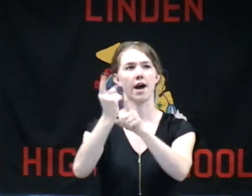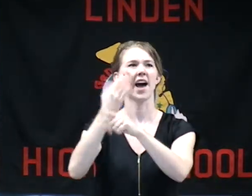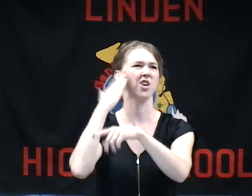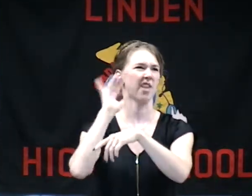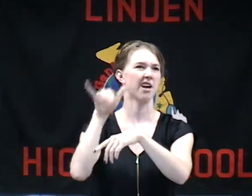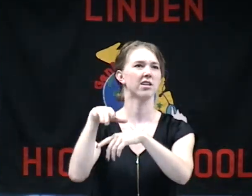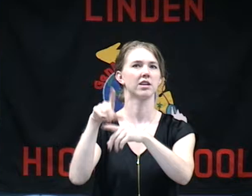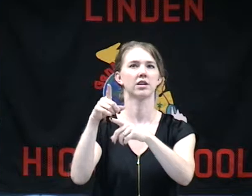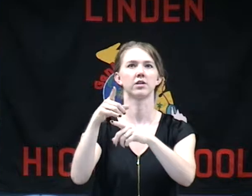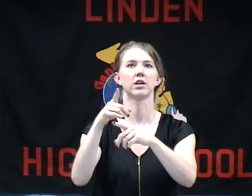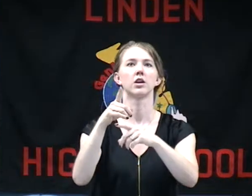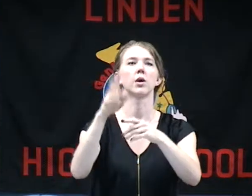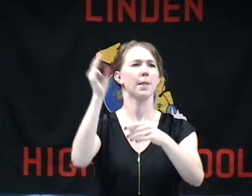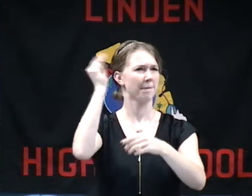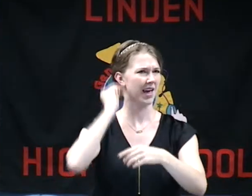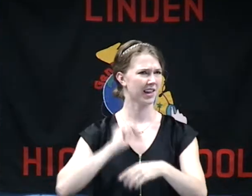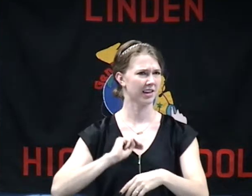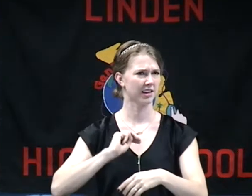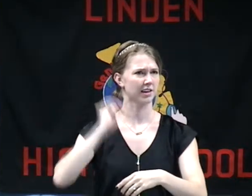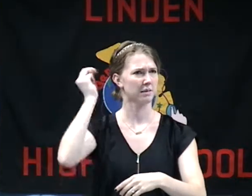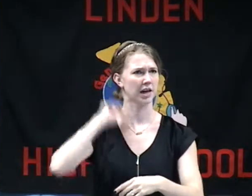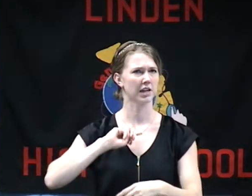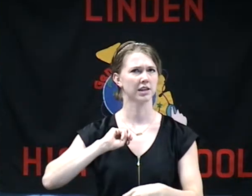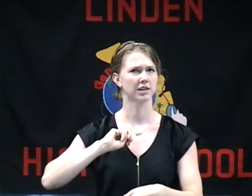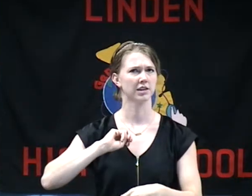I know that. Wait, they don't have school?